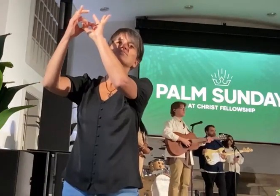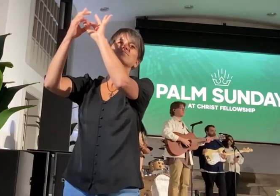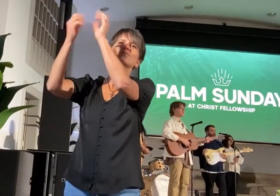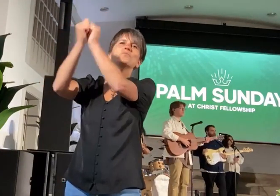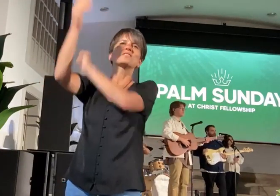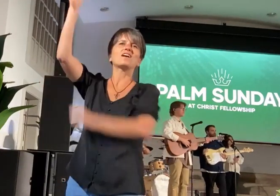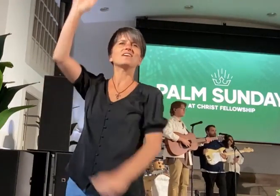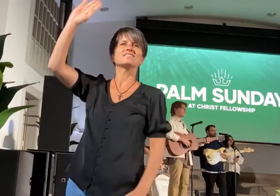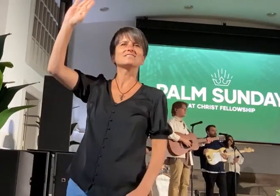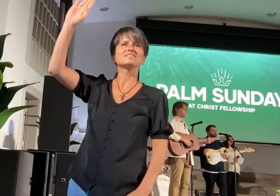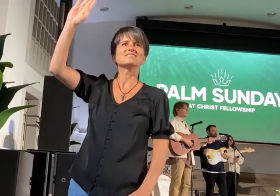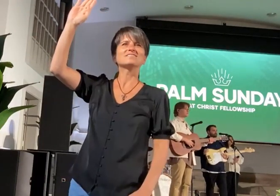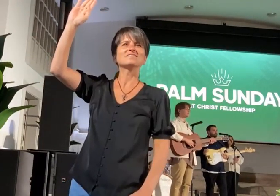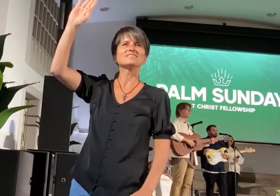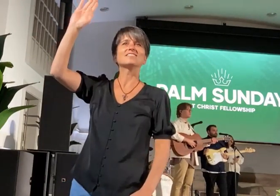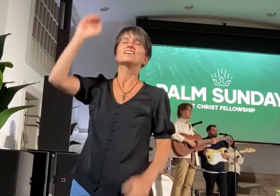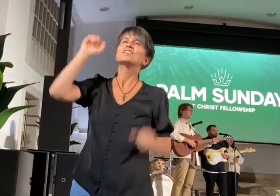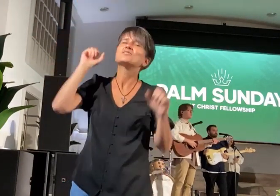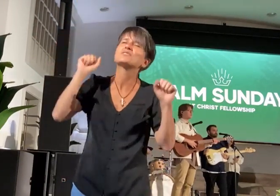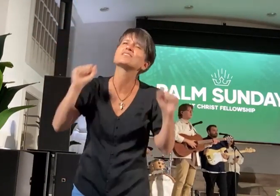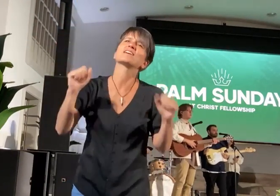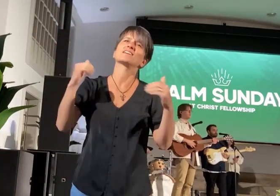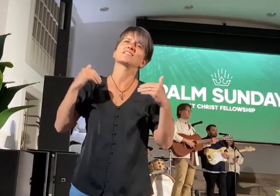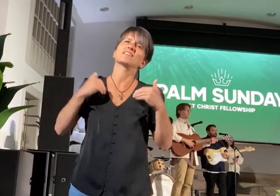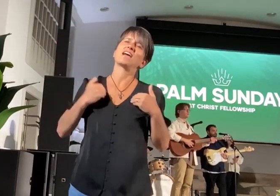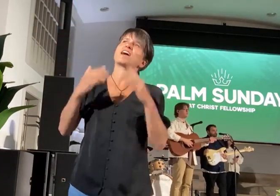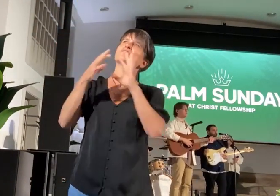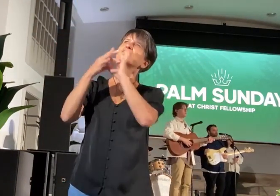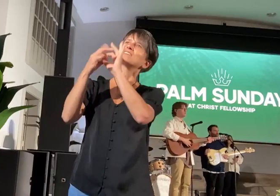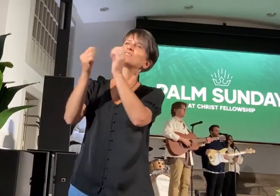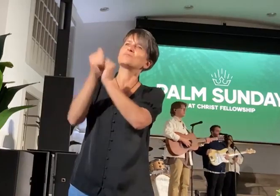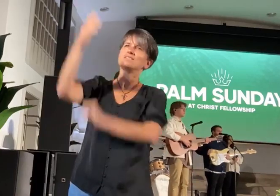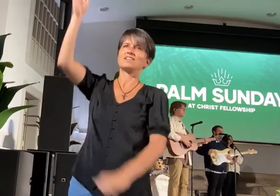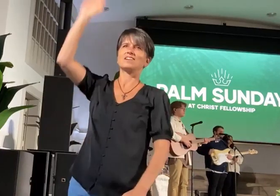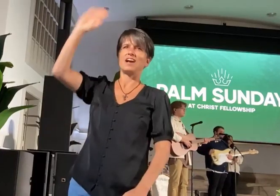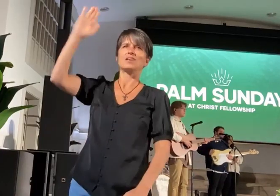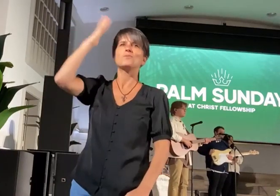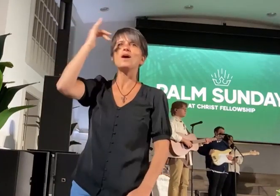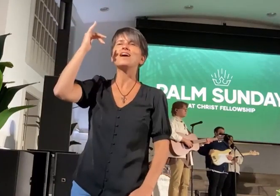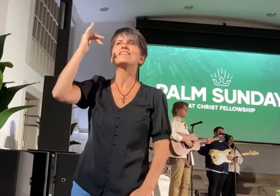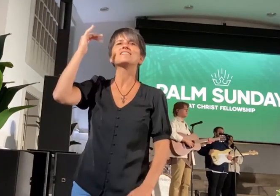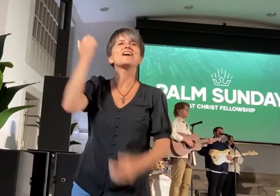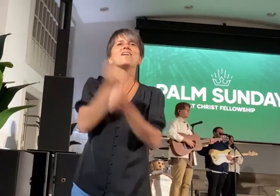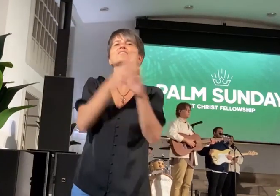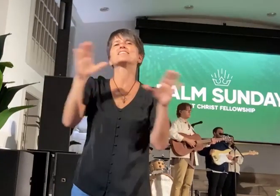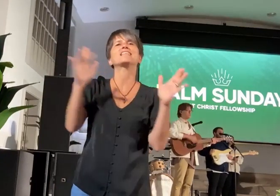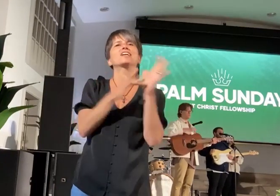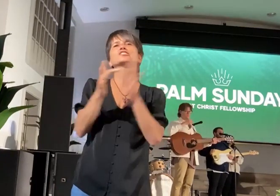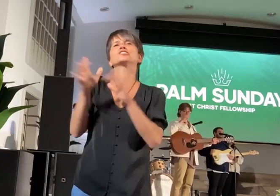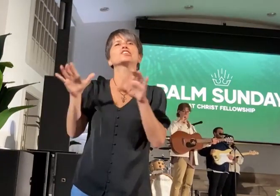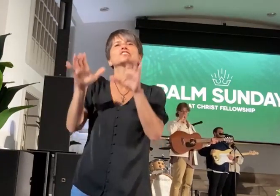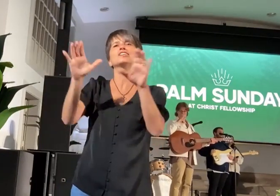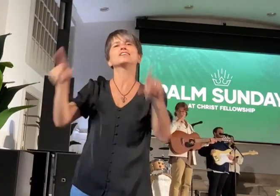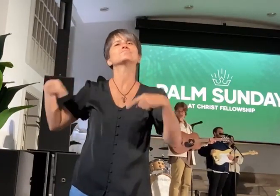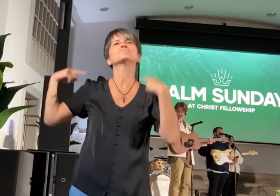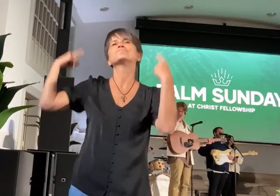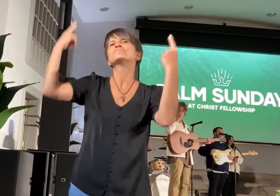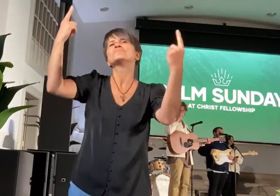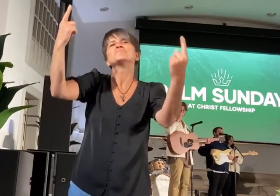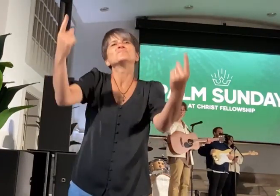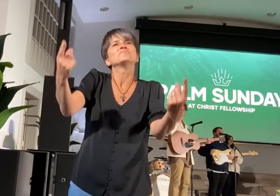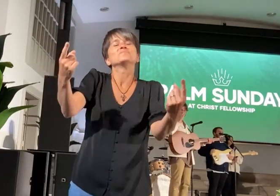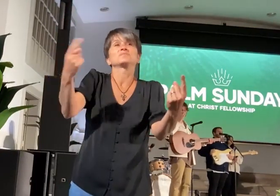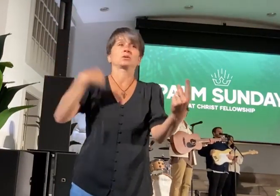I'll tell you today that you can have a right relationship with God because of what Jesus did. Nothing you and I could have ever